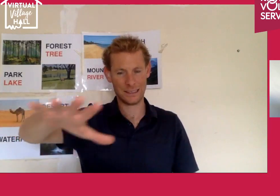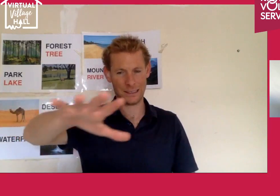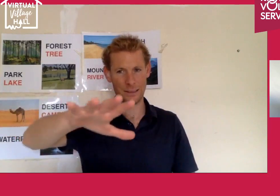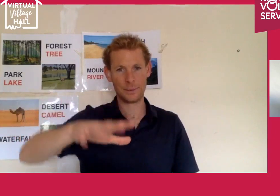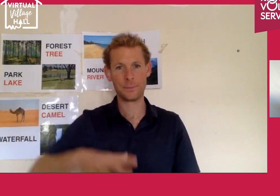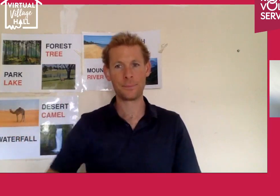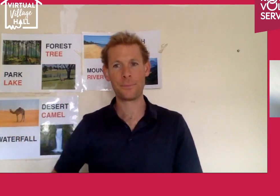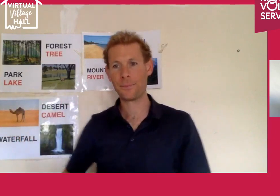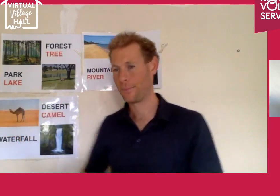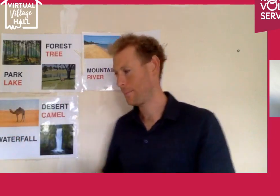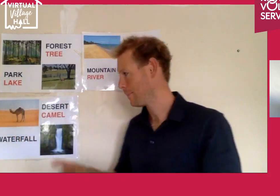Land.